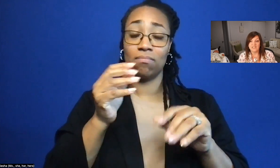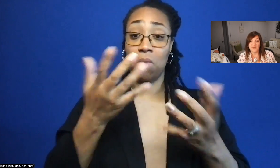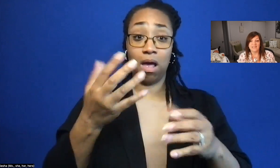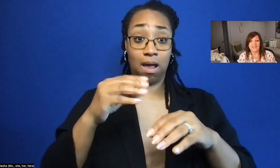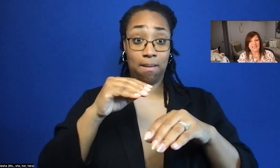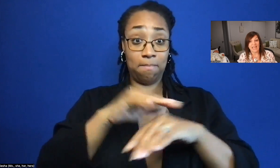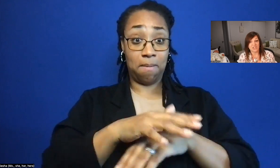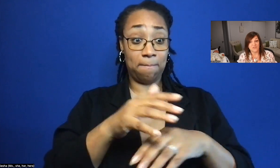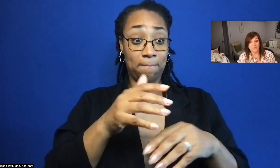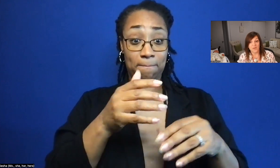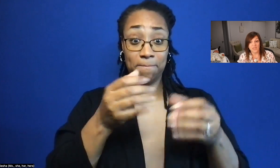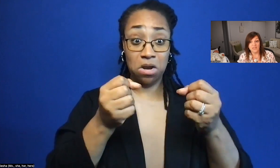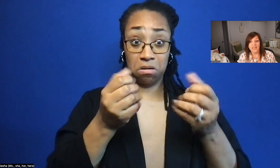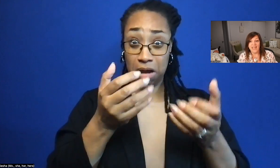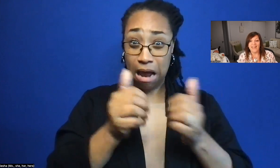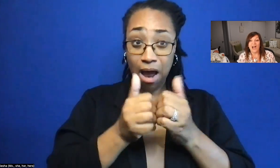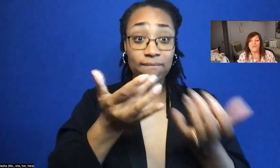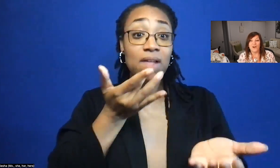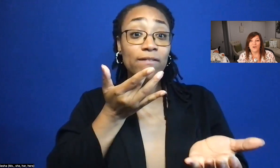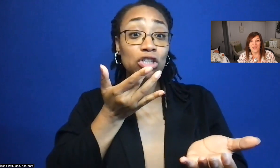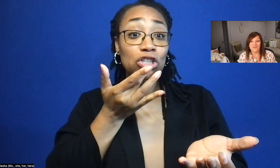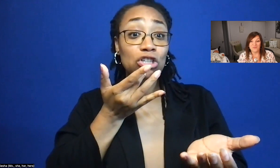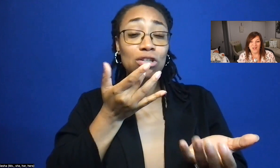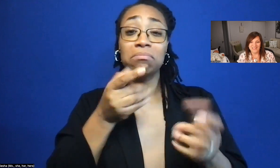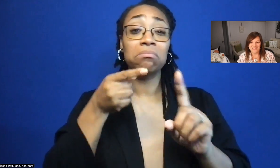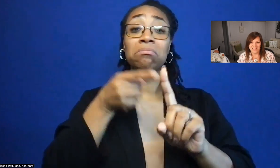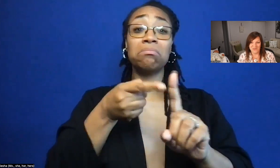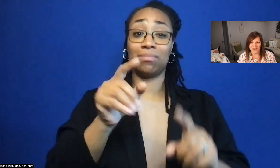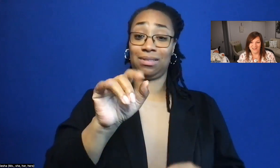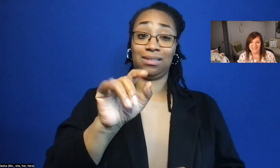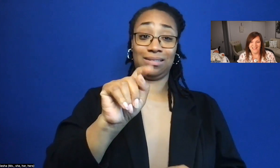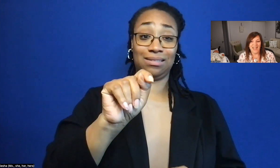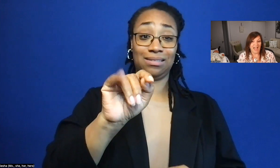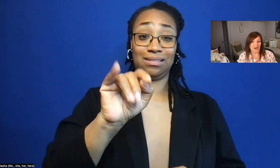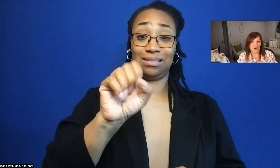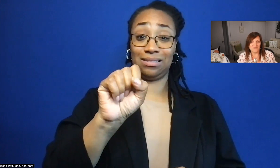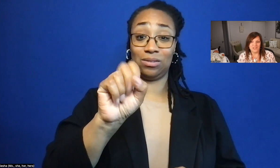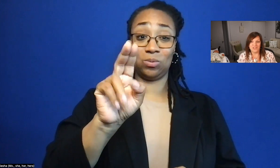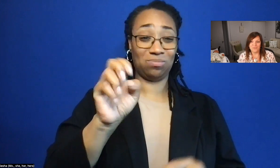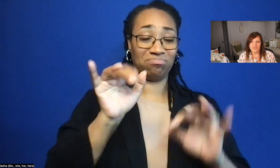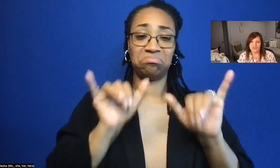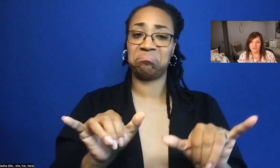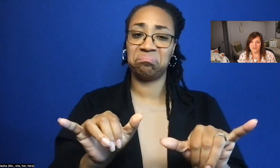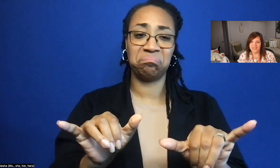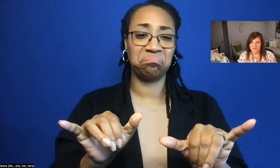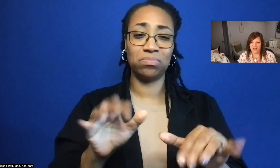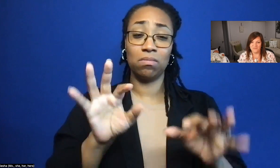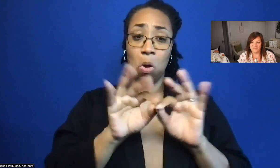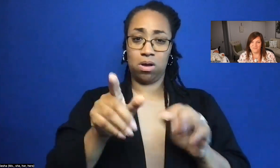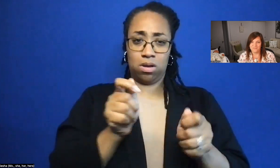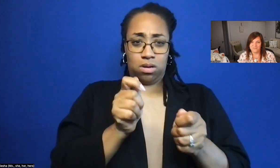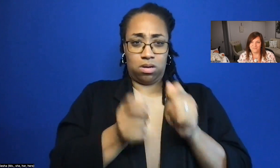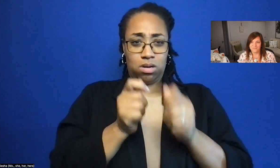is based on the age of your baby and how far away from pregnancy you are, how often you're moving your milk as